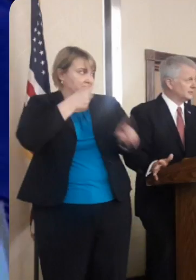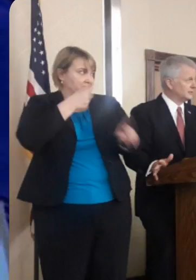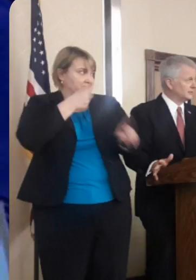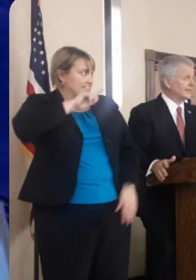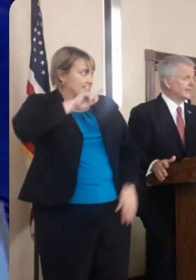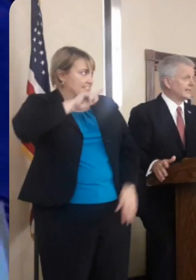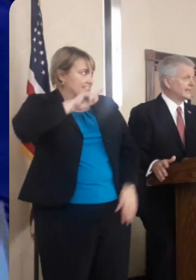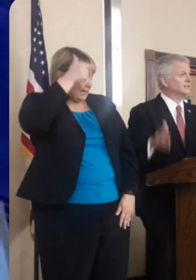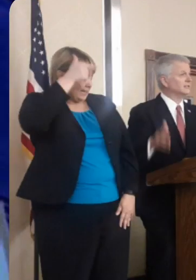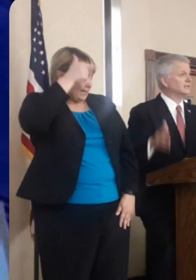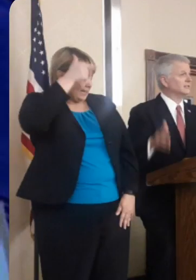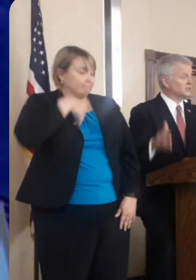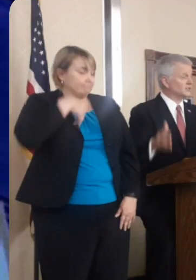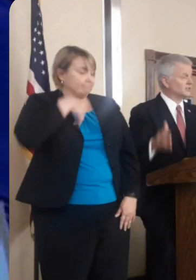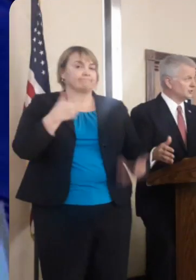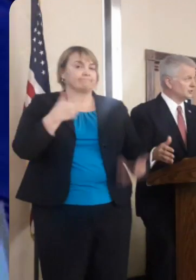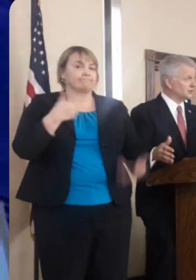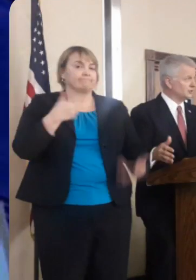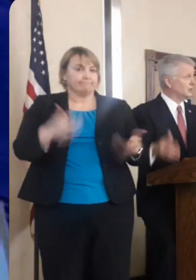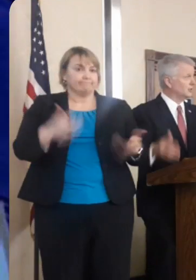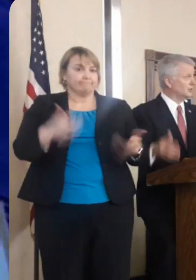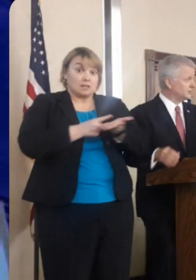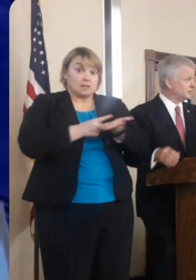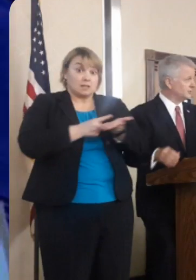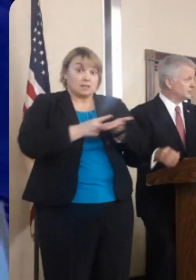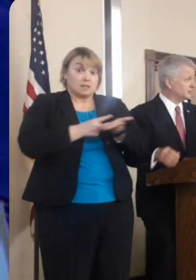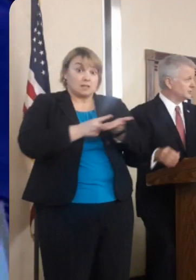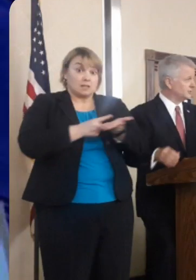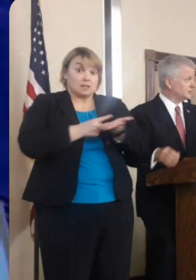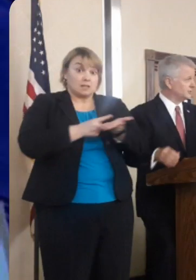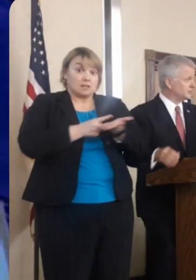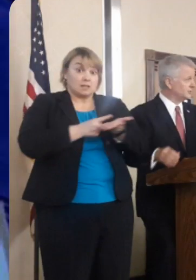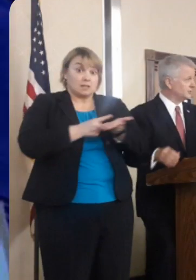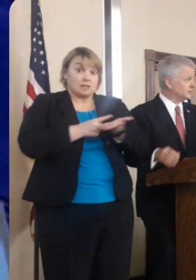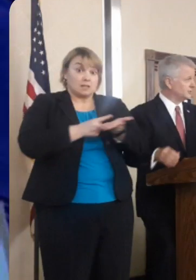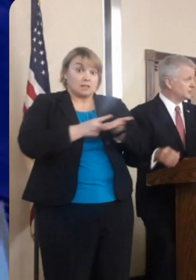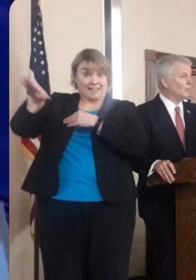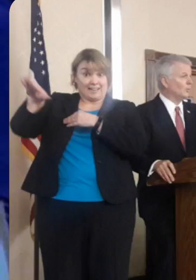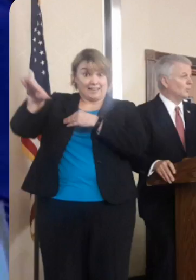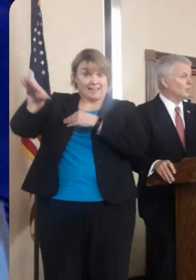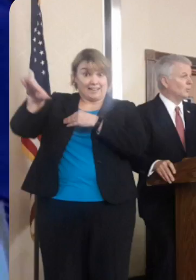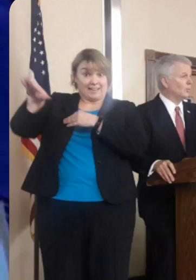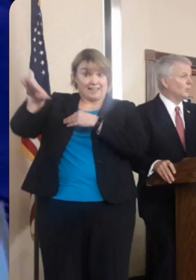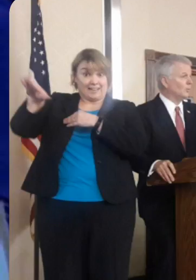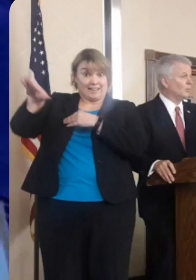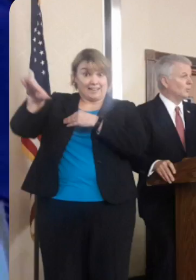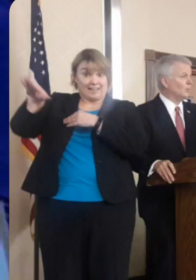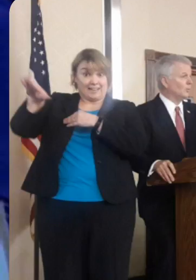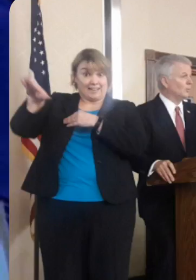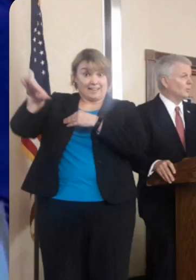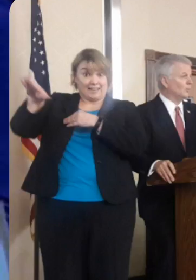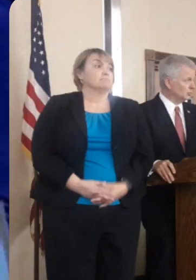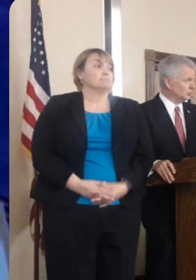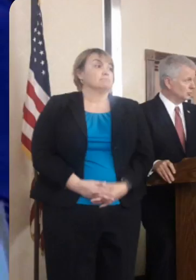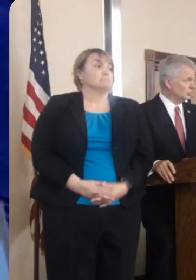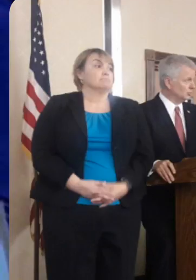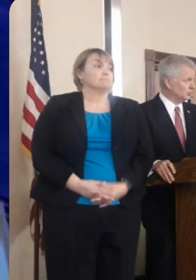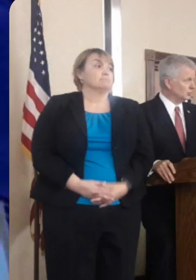second. Discussion on whether or not to do this. Whether or not to refer this one also to the